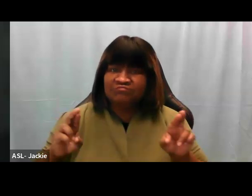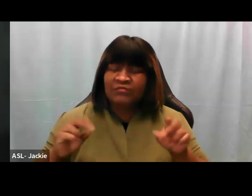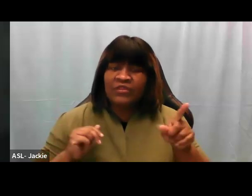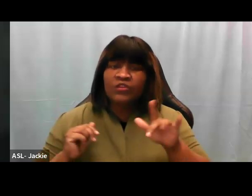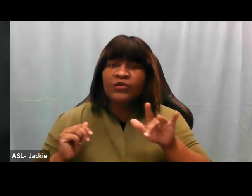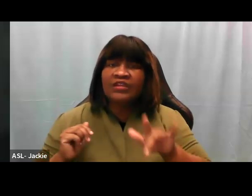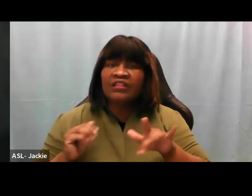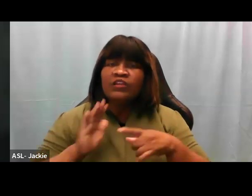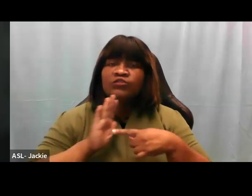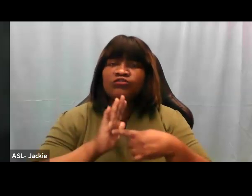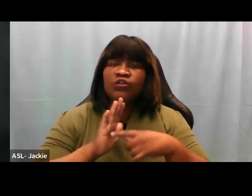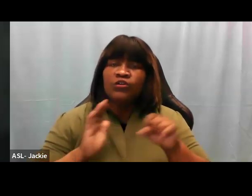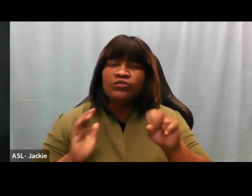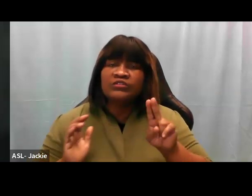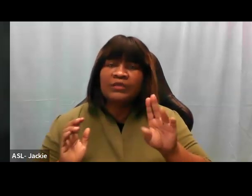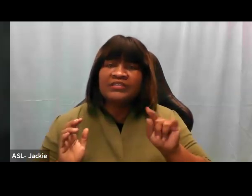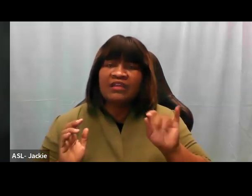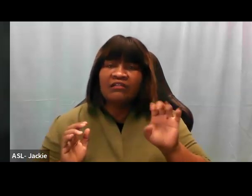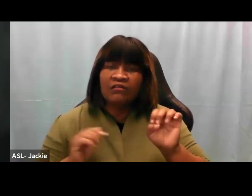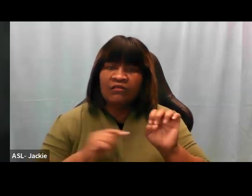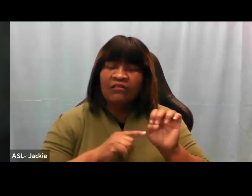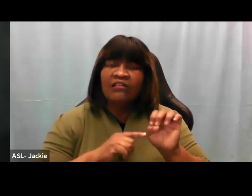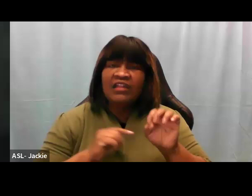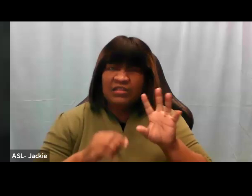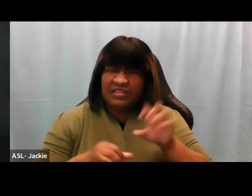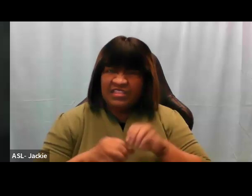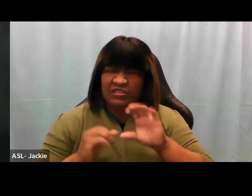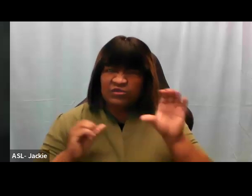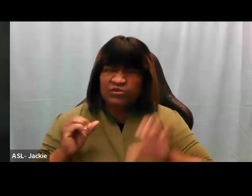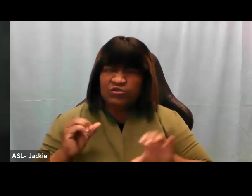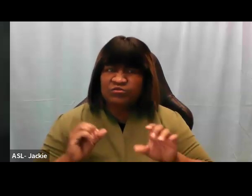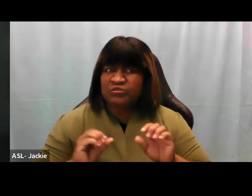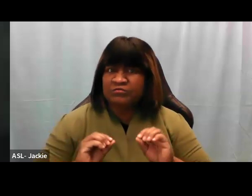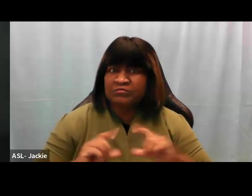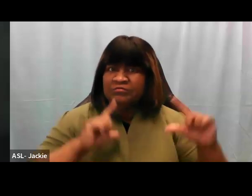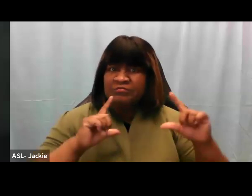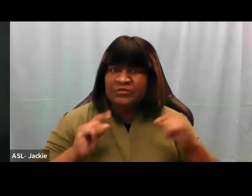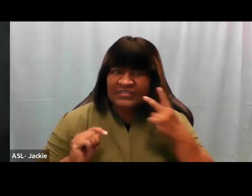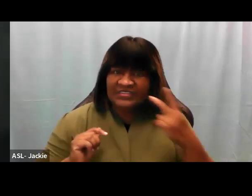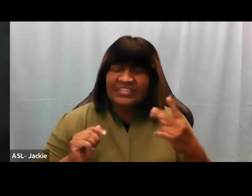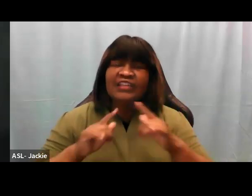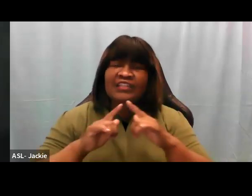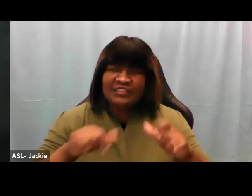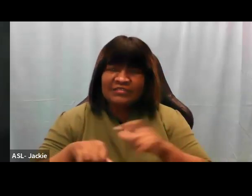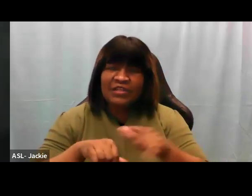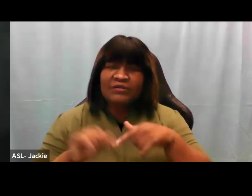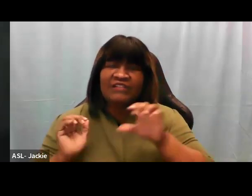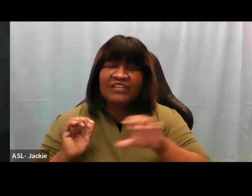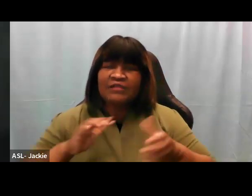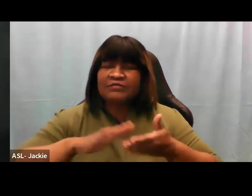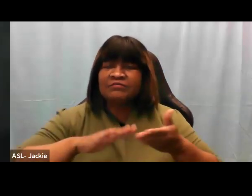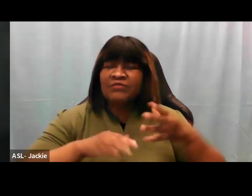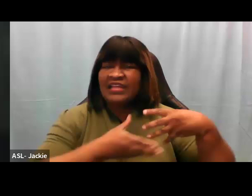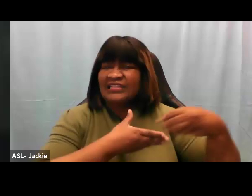click show subtitles in your Zoom menu bar to turn them on. We also have captioning running on an